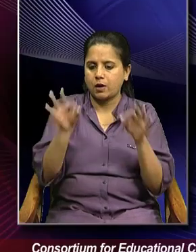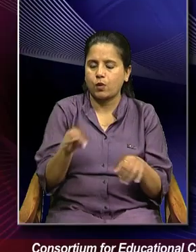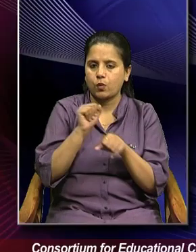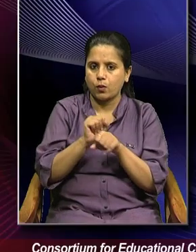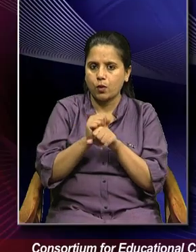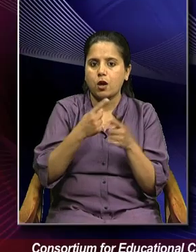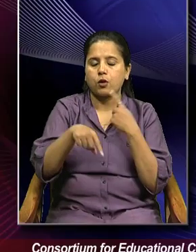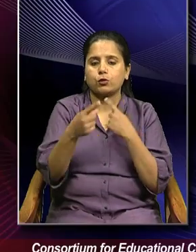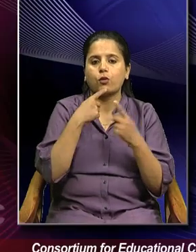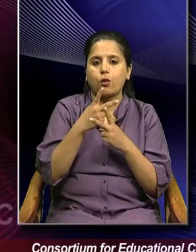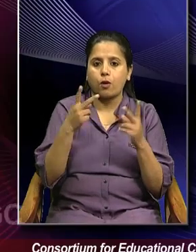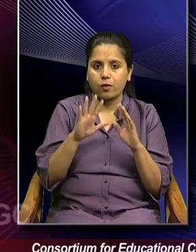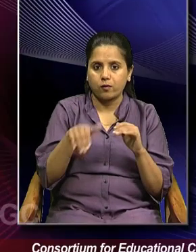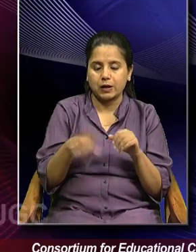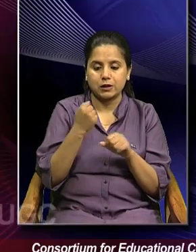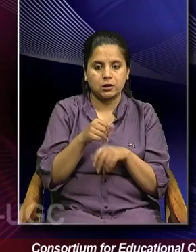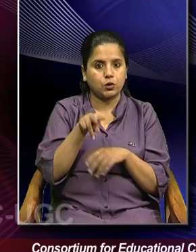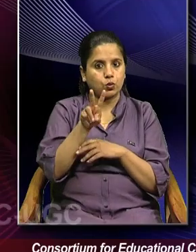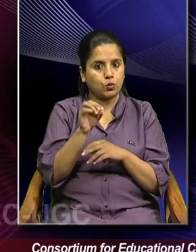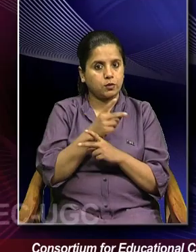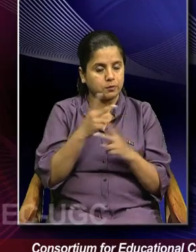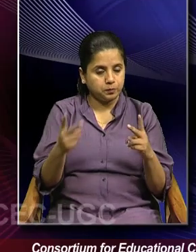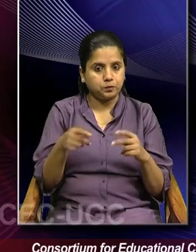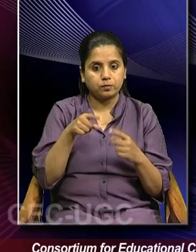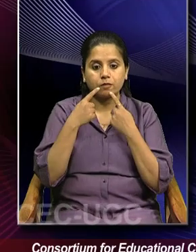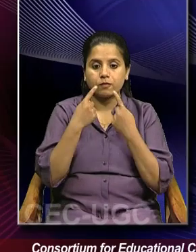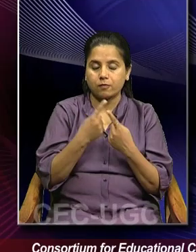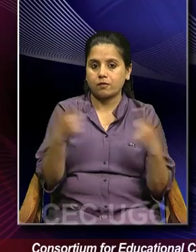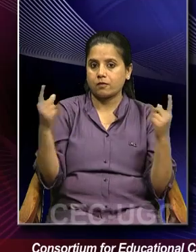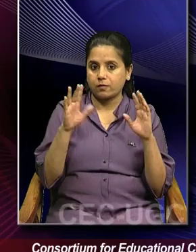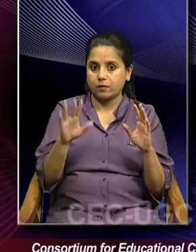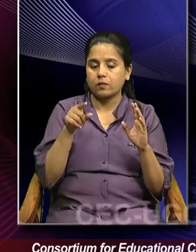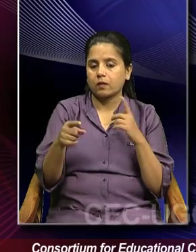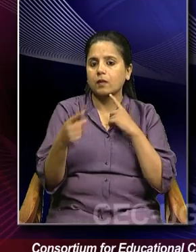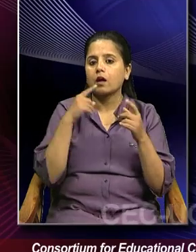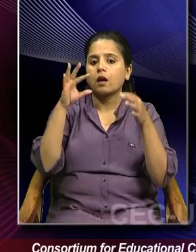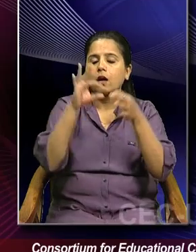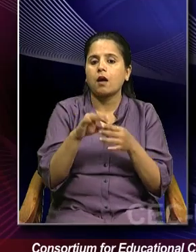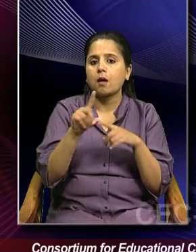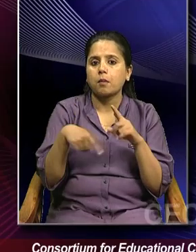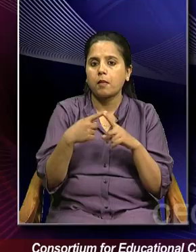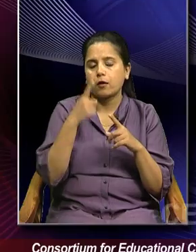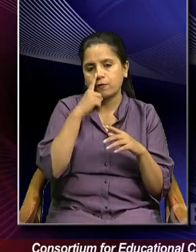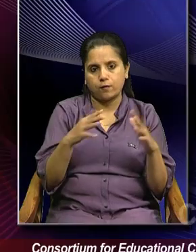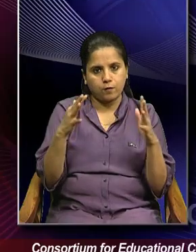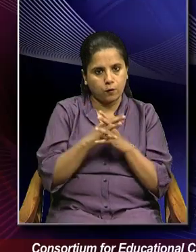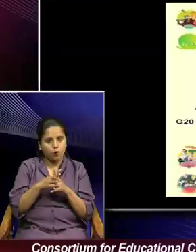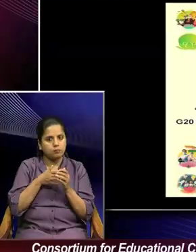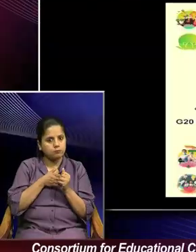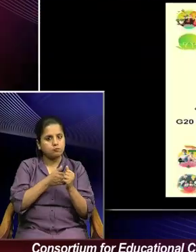when we talk about the G20 declaration, which talked about women